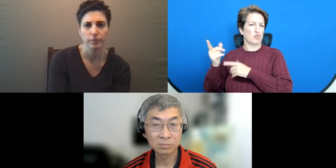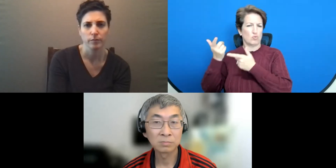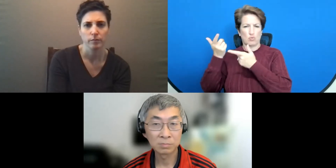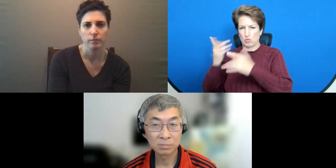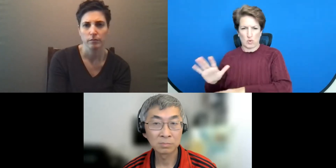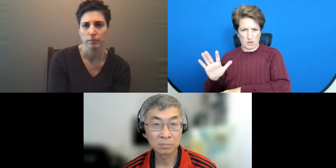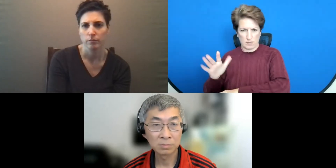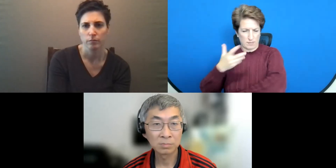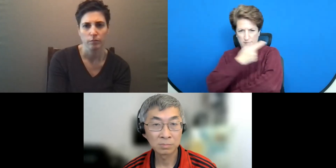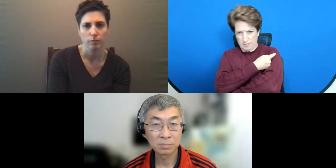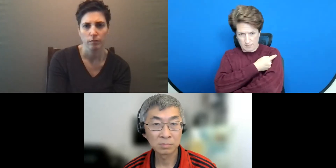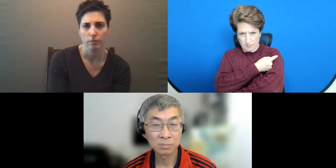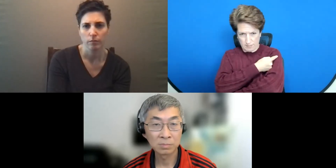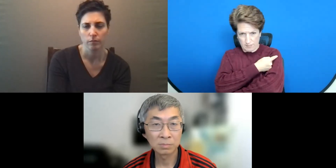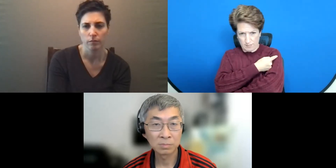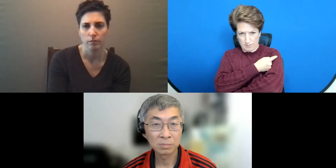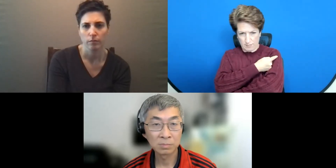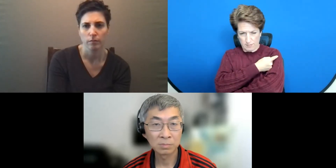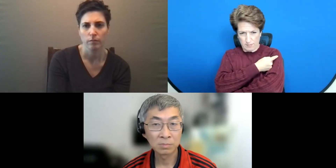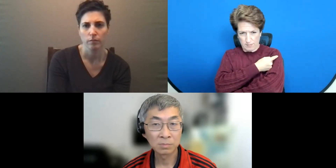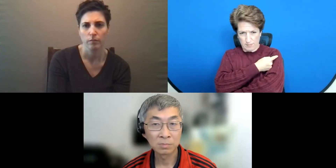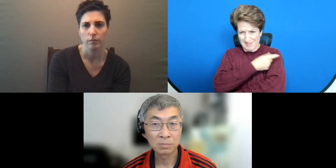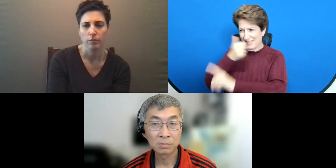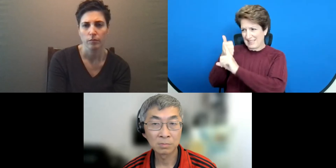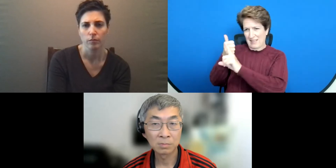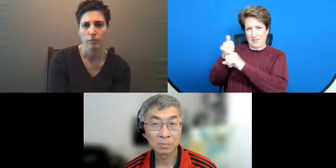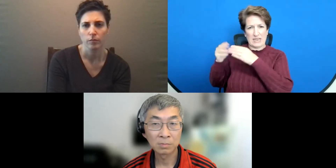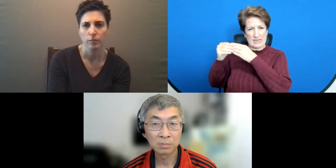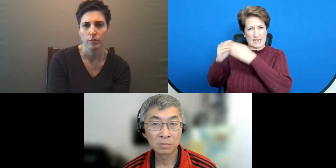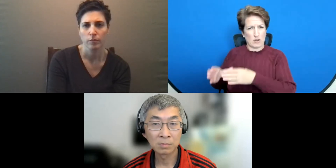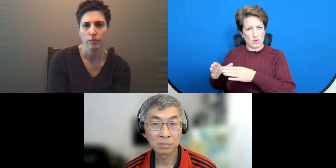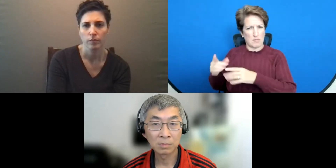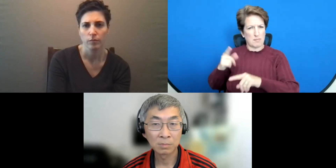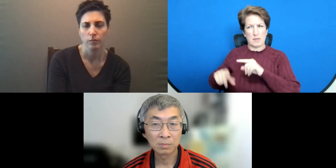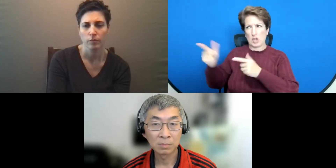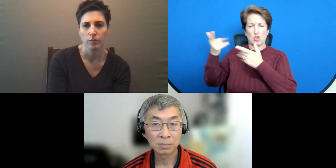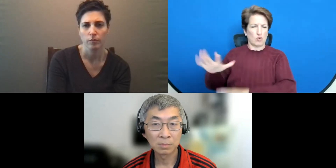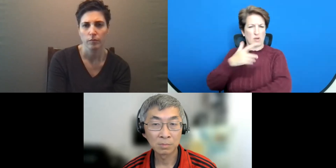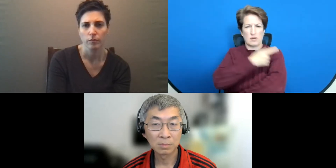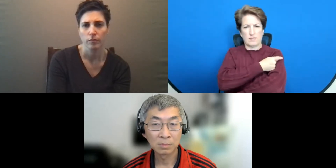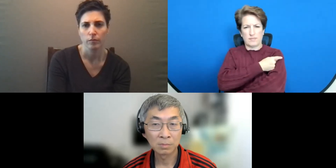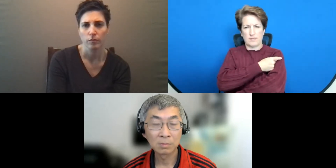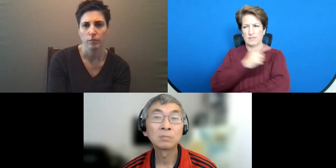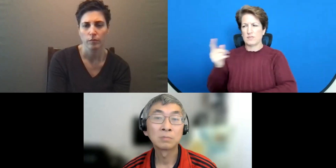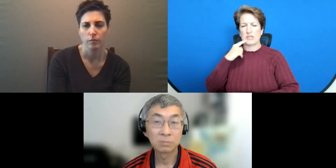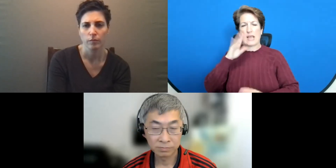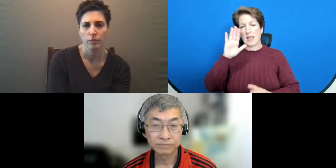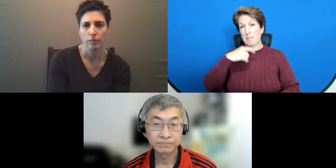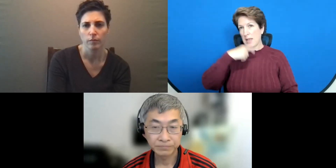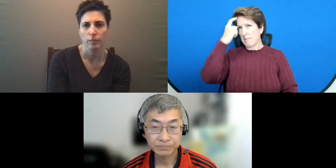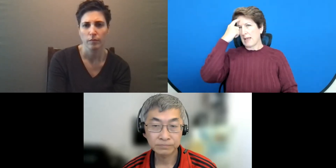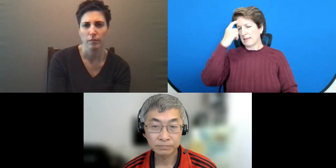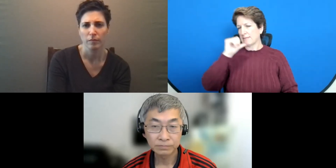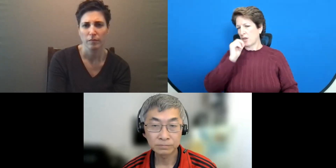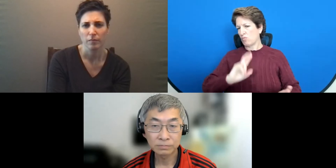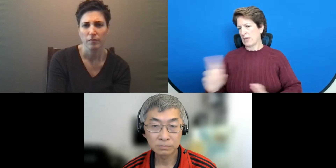was by herself was a peer leader and she said, no, my mind is not ready to take it. What I can